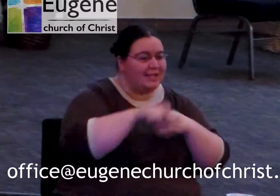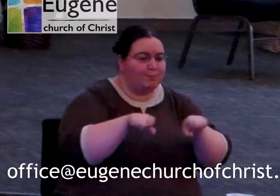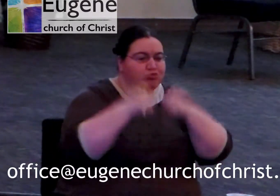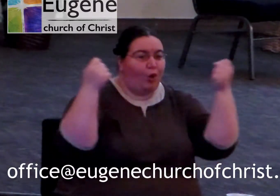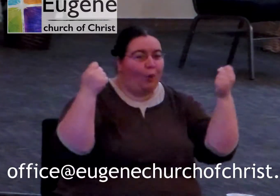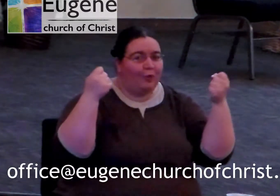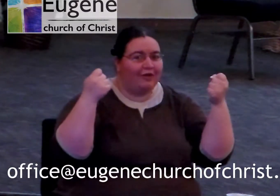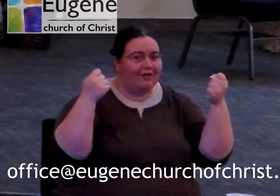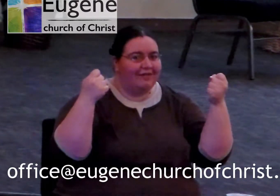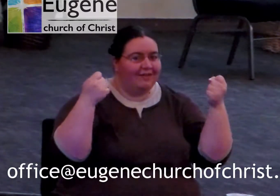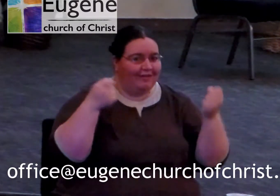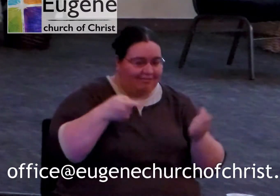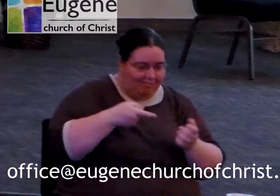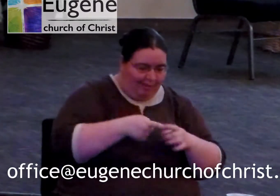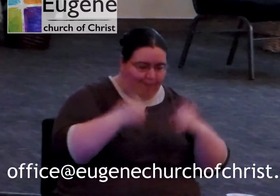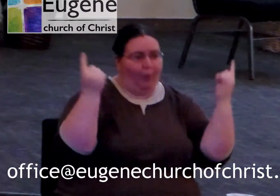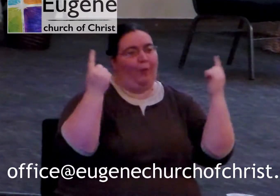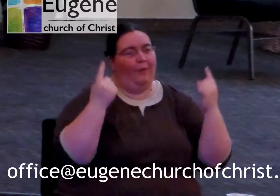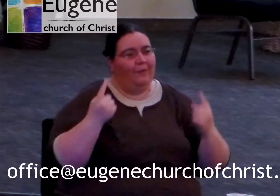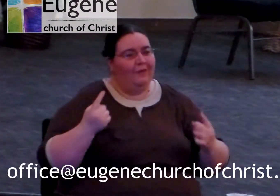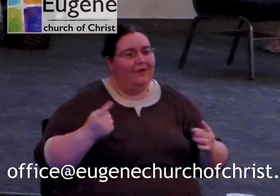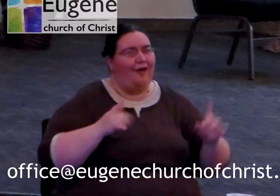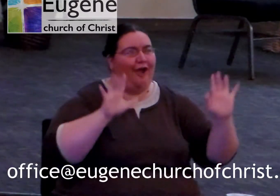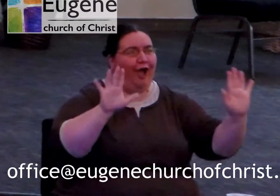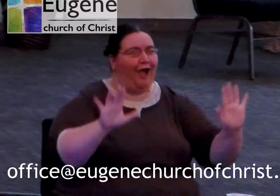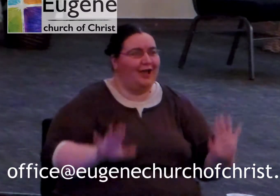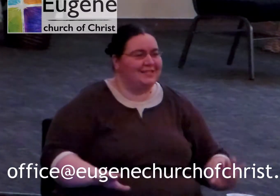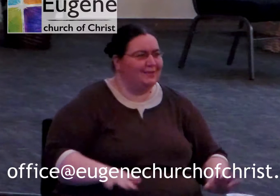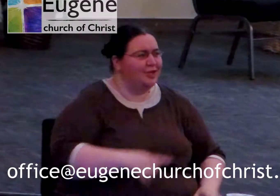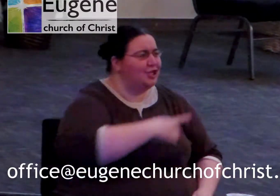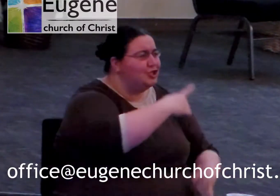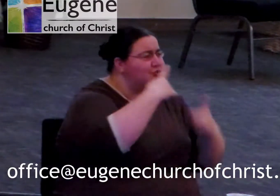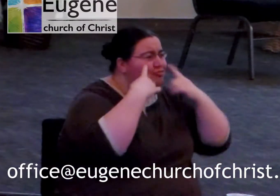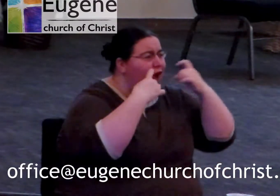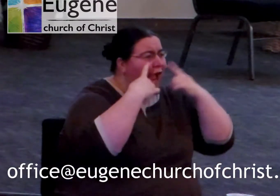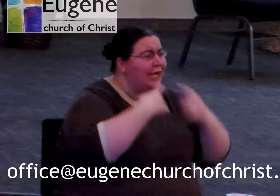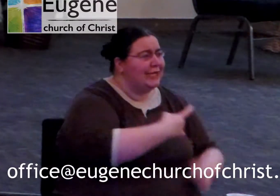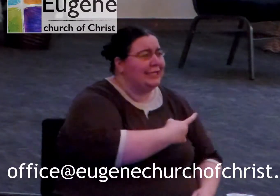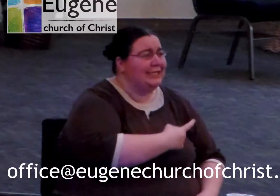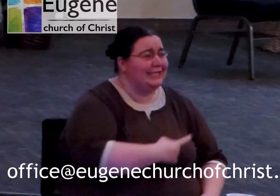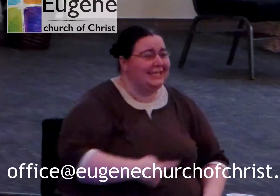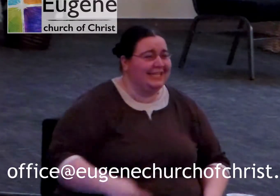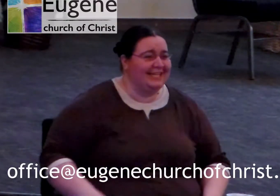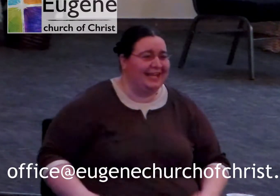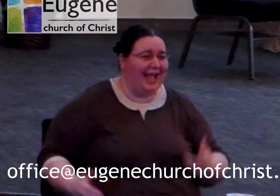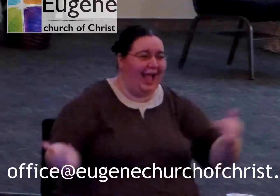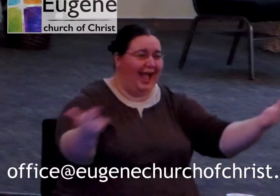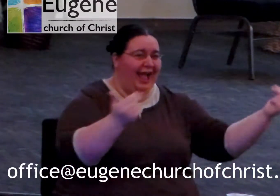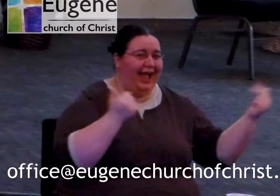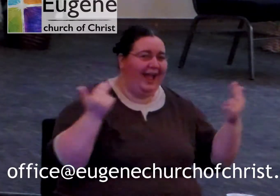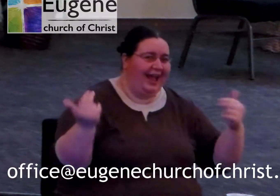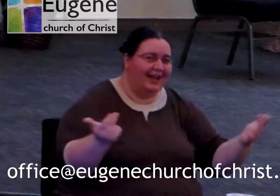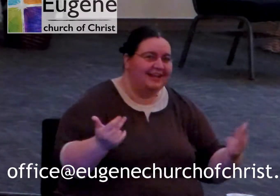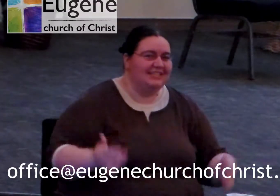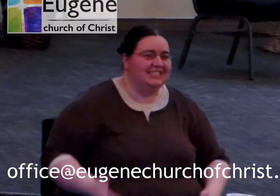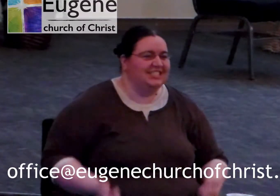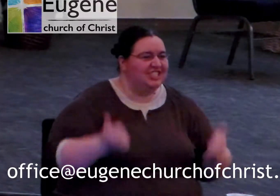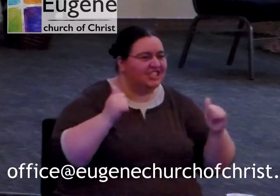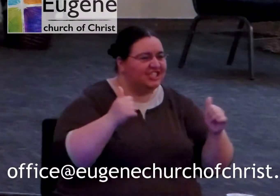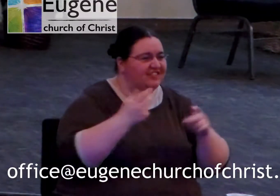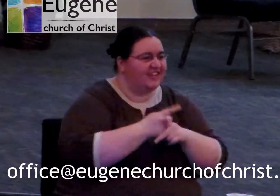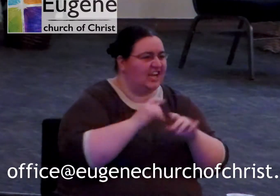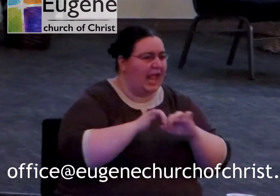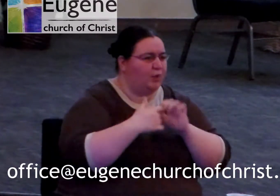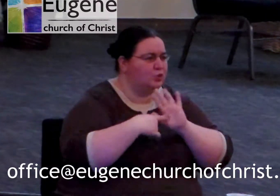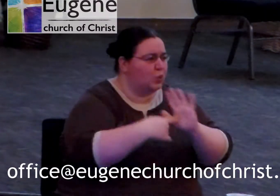awesome. You're crying. Okay. All right, so I'm trying to figure out how we can do this so everybody can see. So what I'm going to do is I'm going to lay these